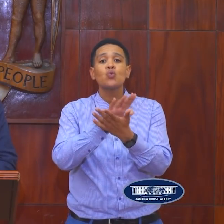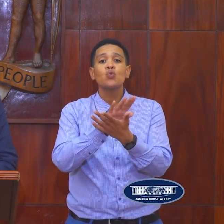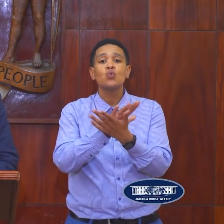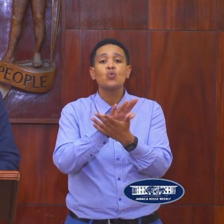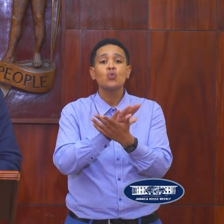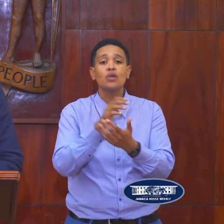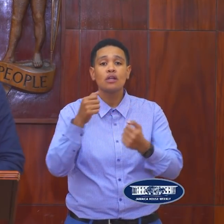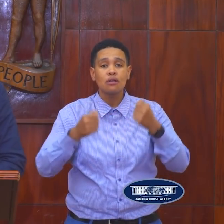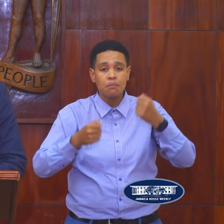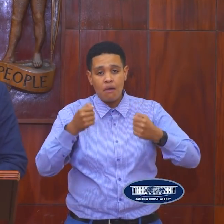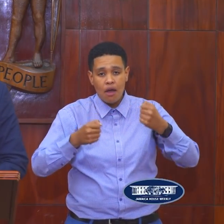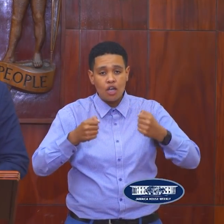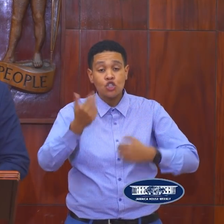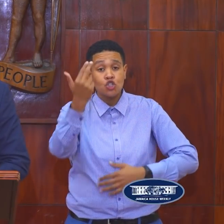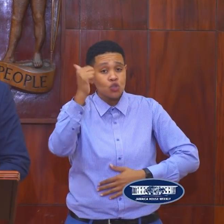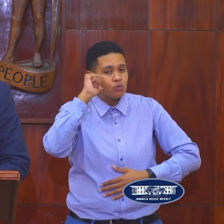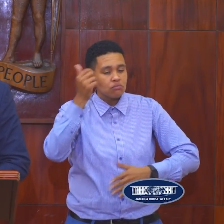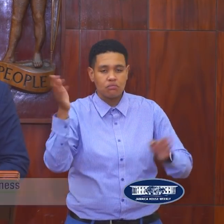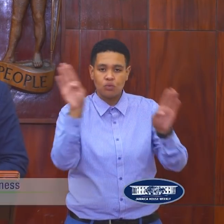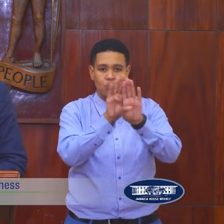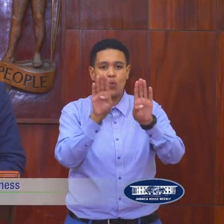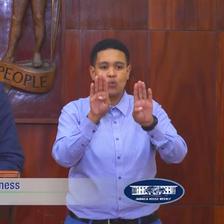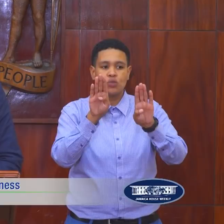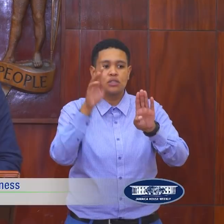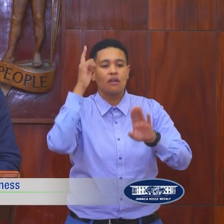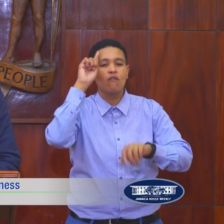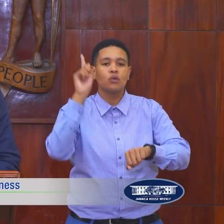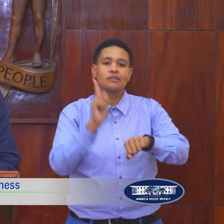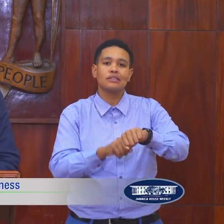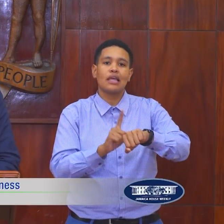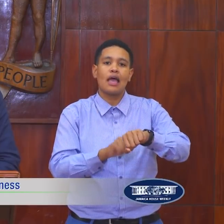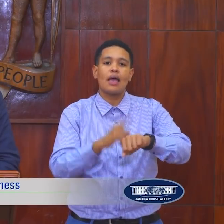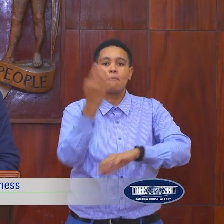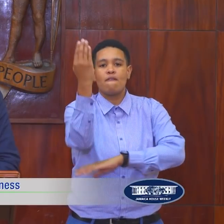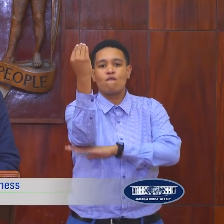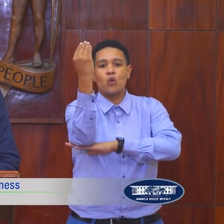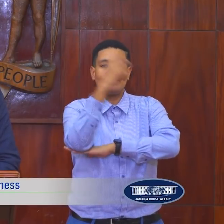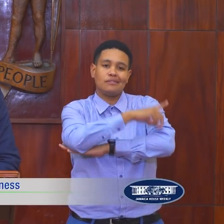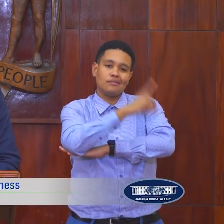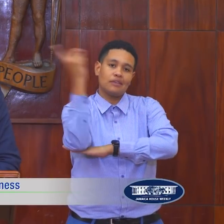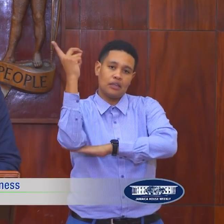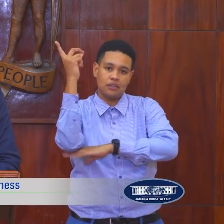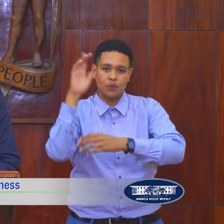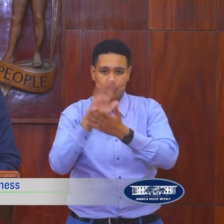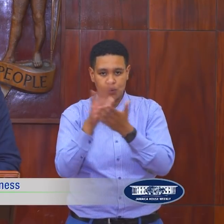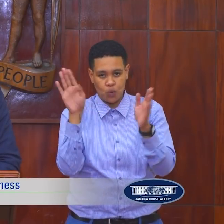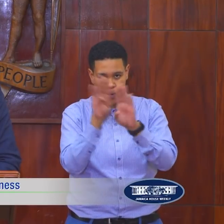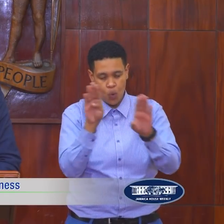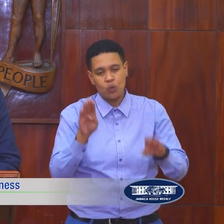schools will be officially closed for a period of 14 days.